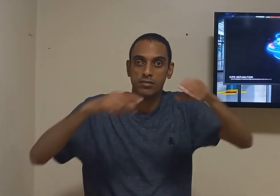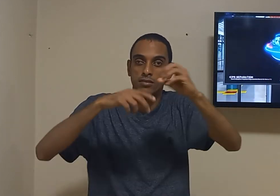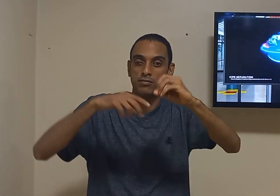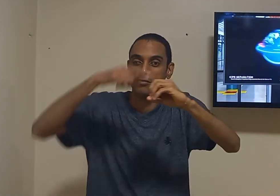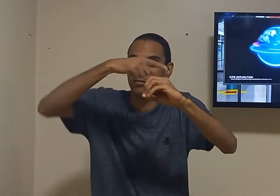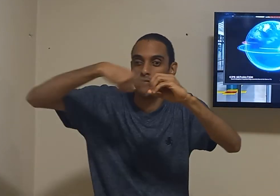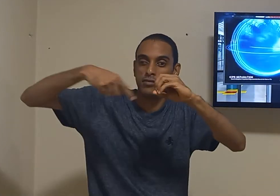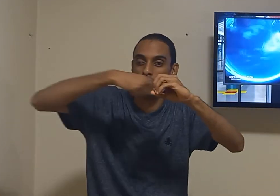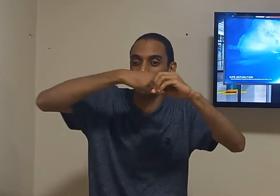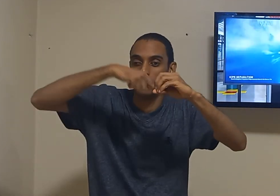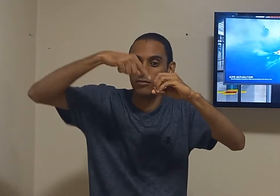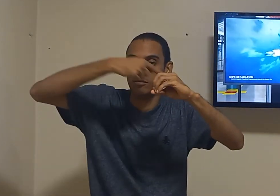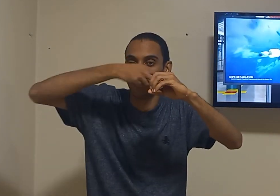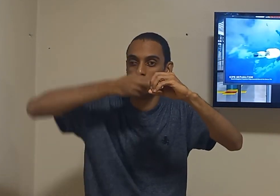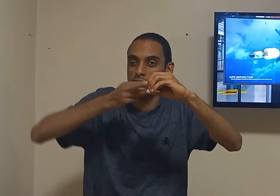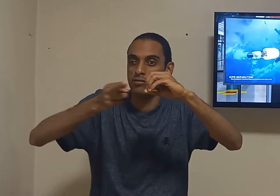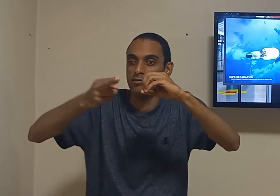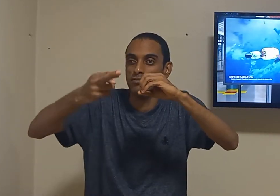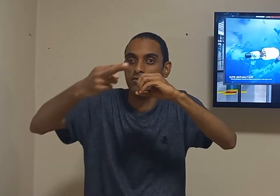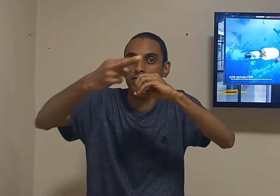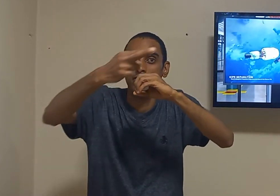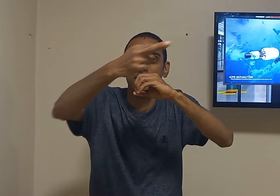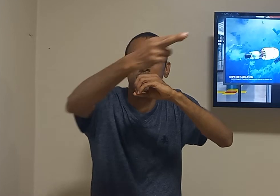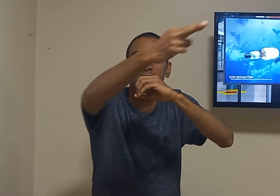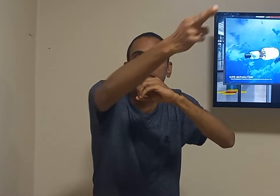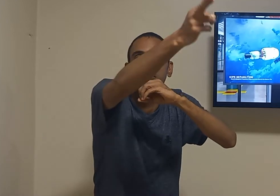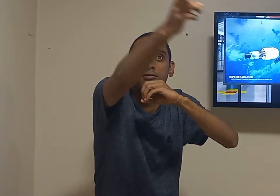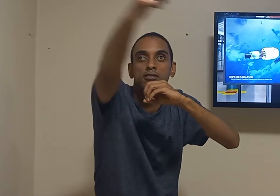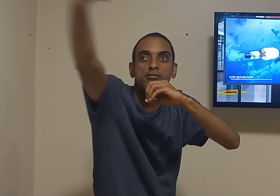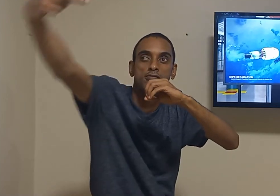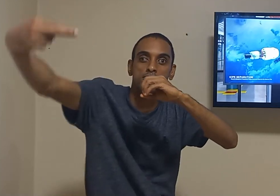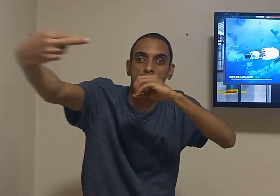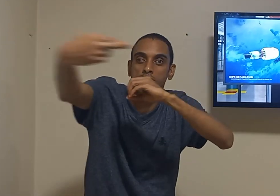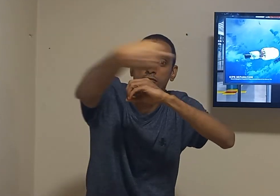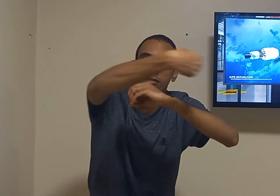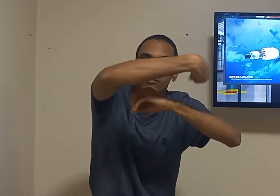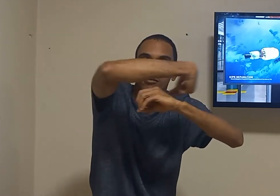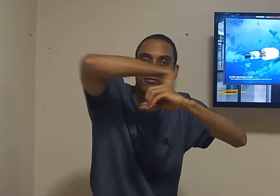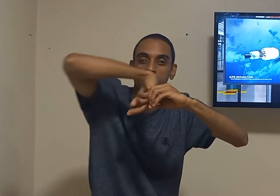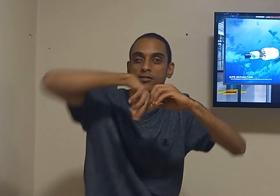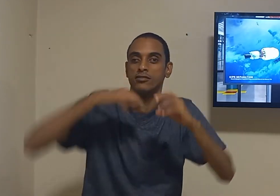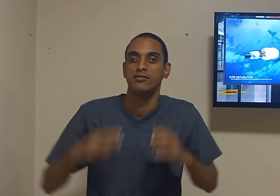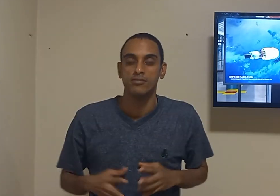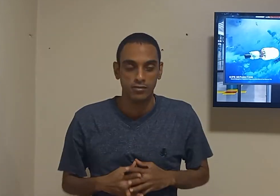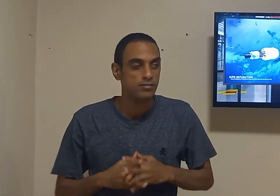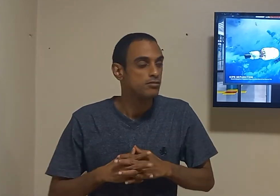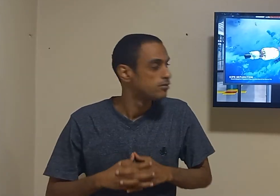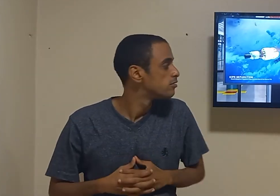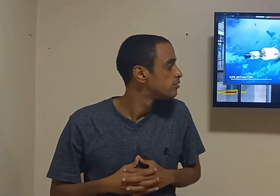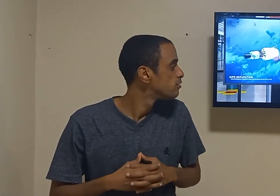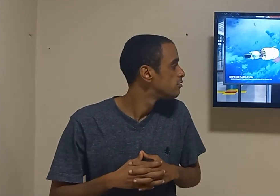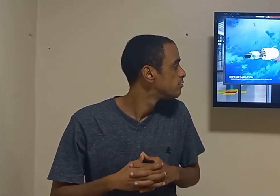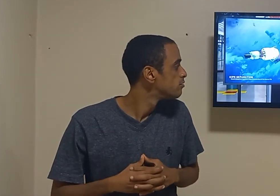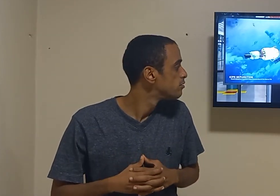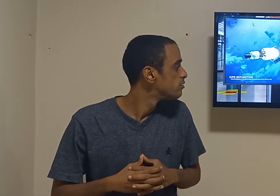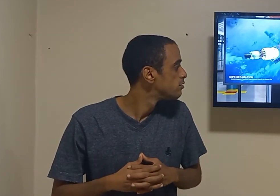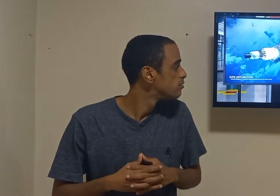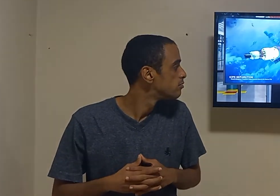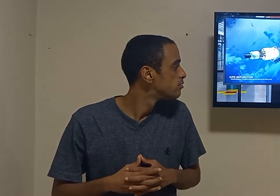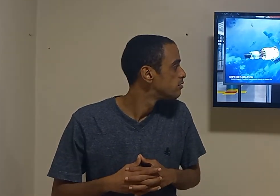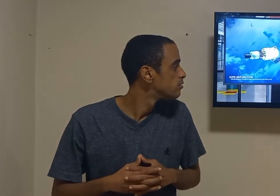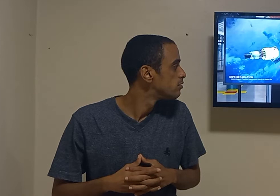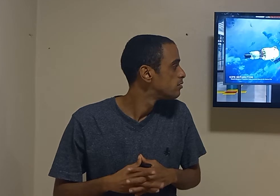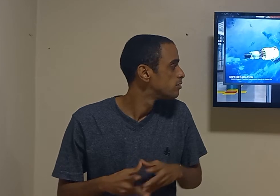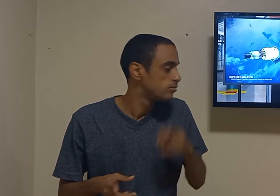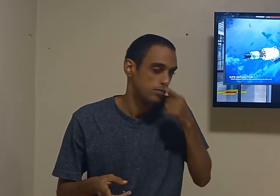moon. Shortly after that, the ICPS will separate. Its job pushing Orion is done. It has a couple of secondary payloads in